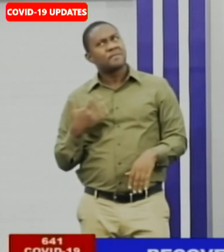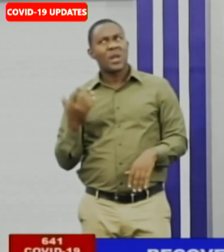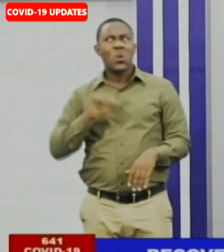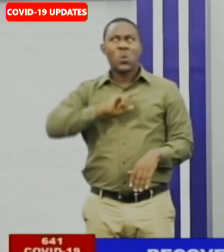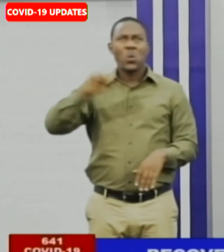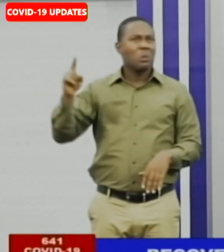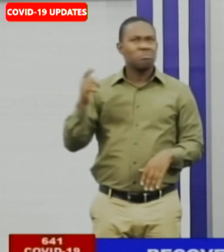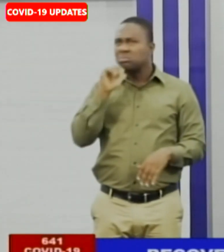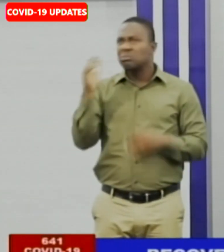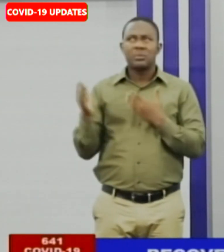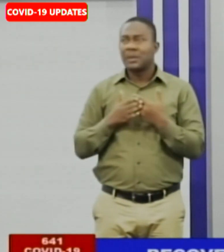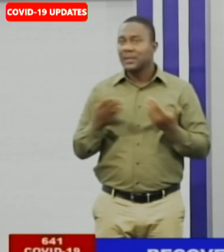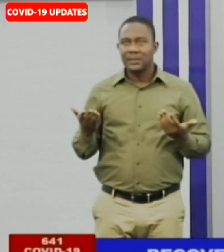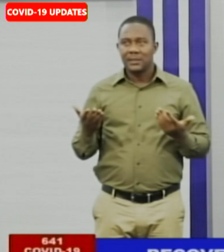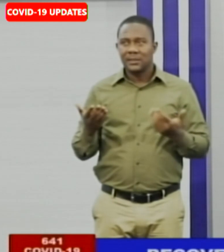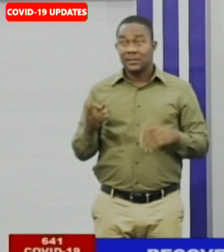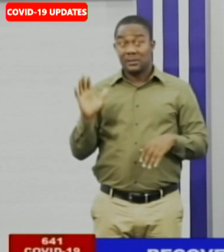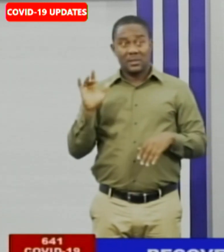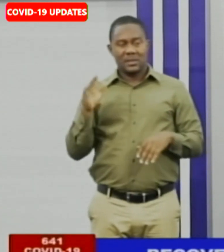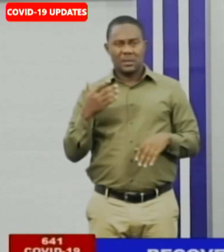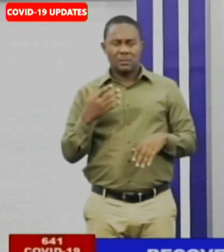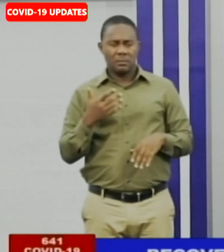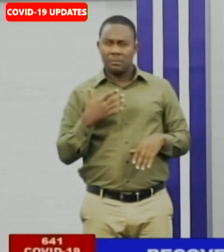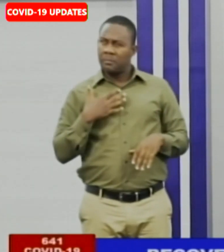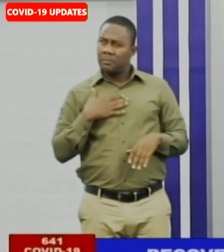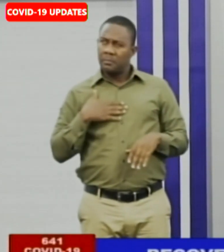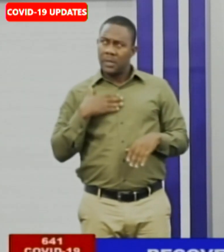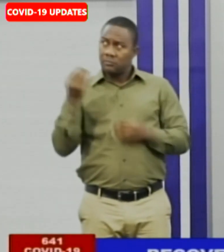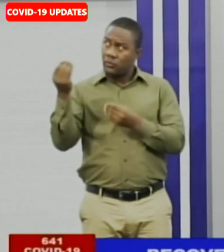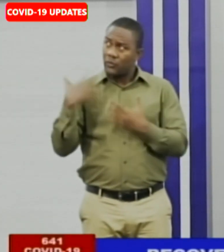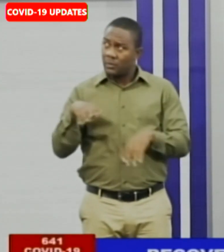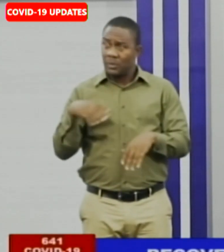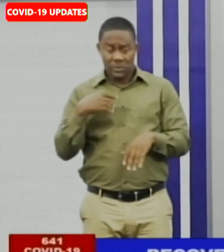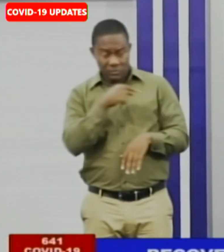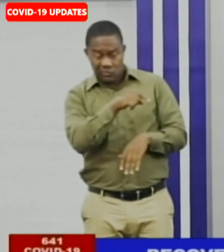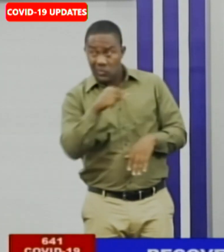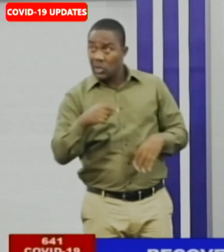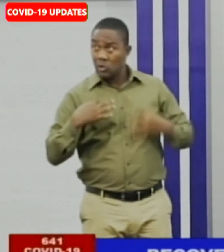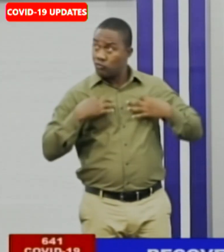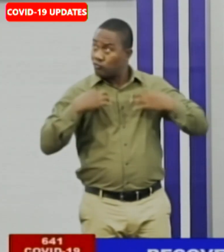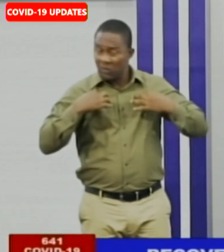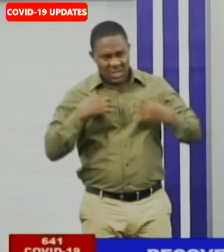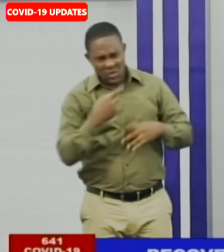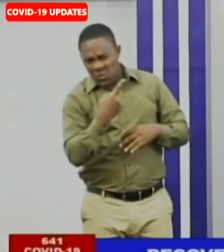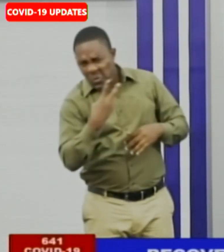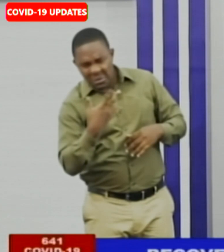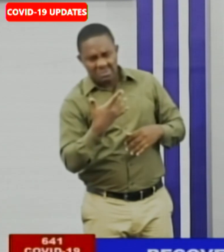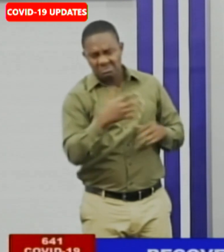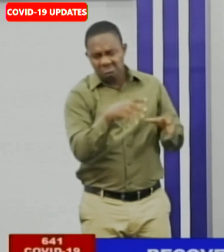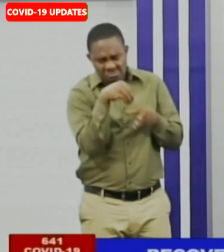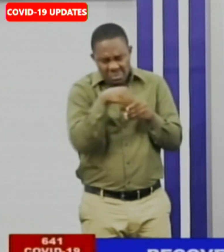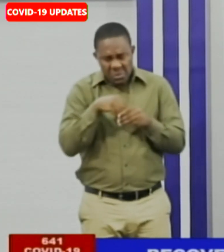again. He said, Fred, kindly take some small dress. If you can take some small dress, 2 or 3 dresses, and just go.